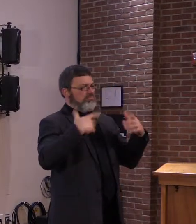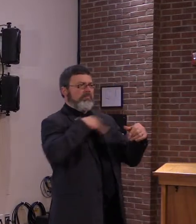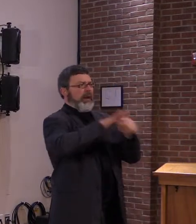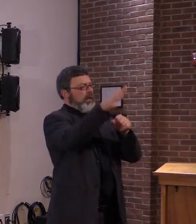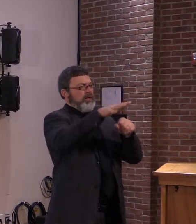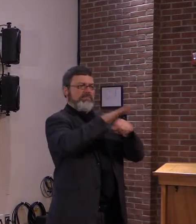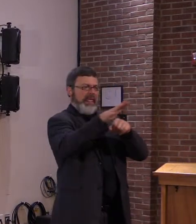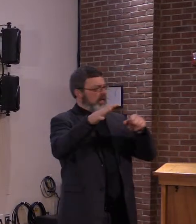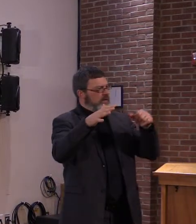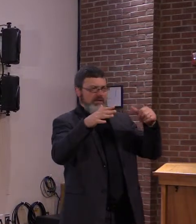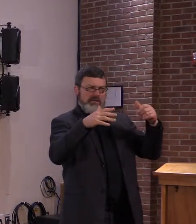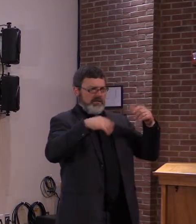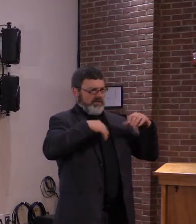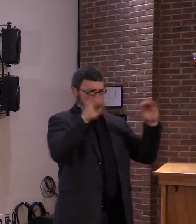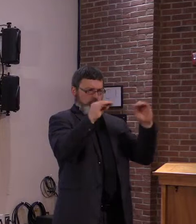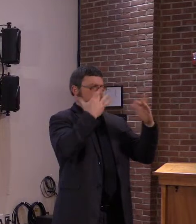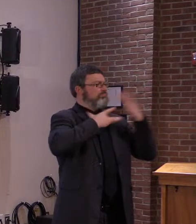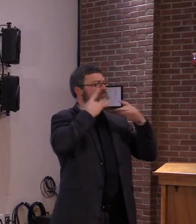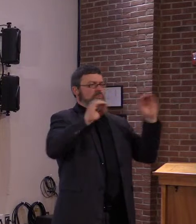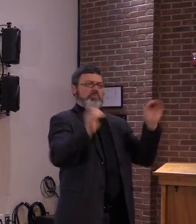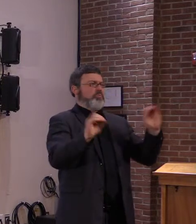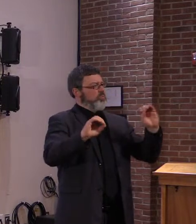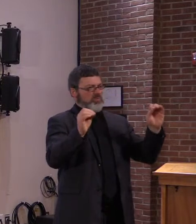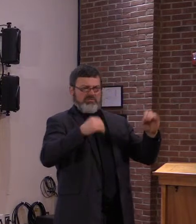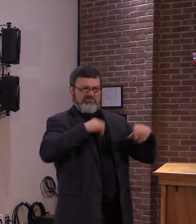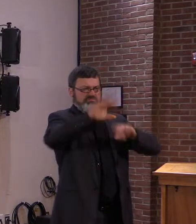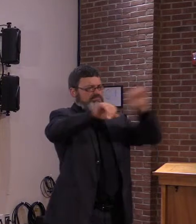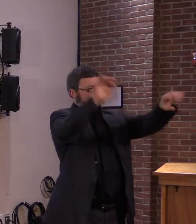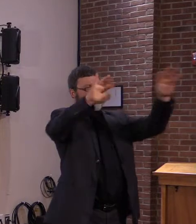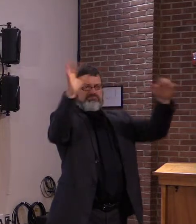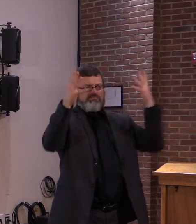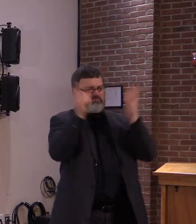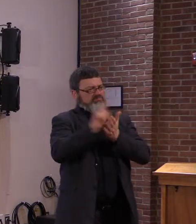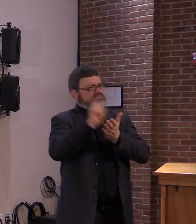So I think to protect everyone,